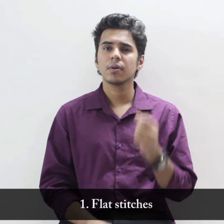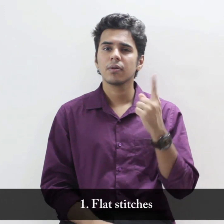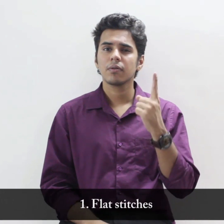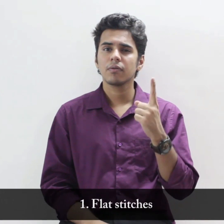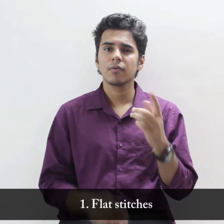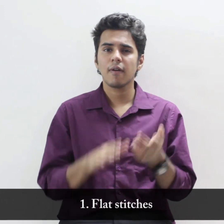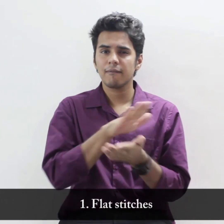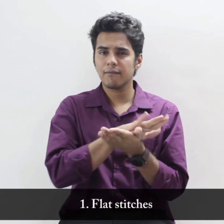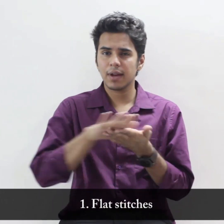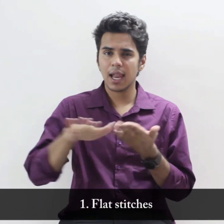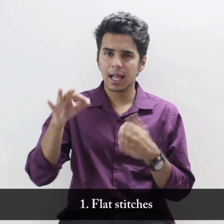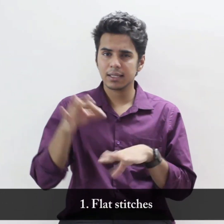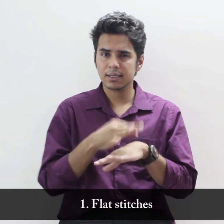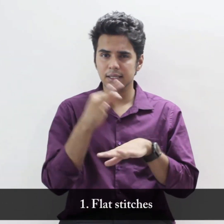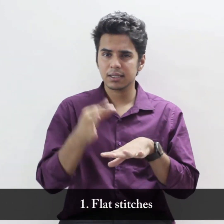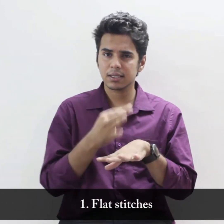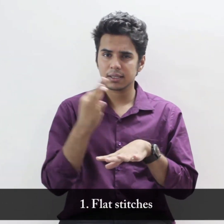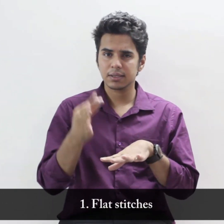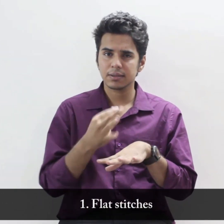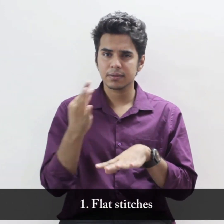Number 1. Flat stitches.